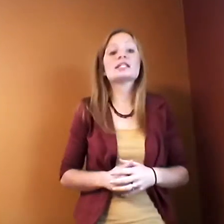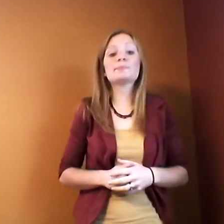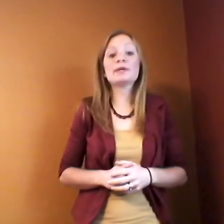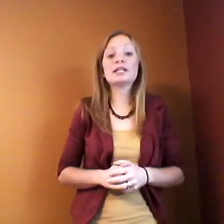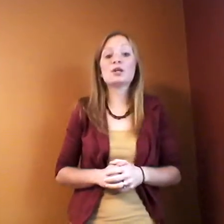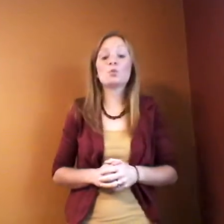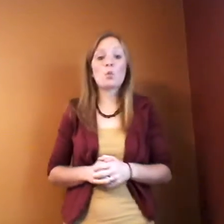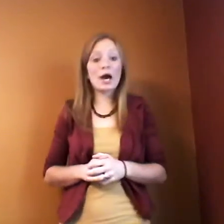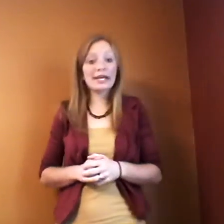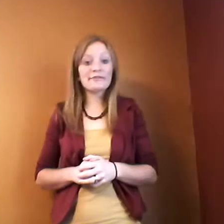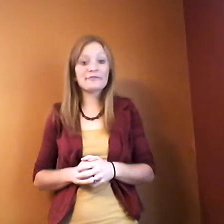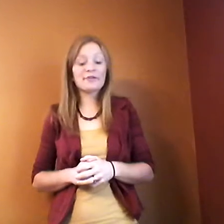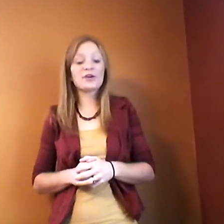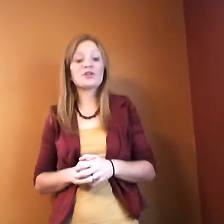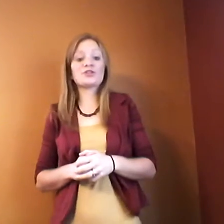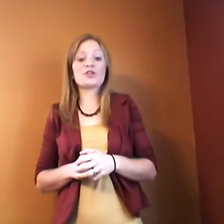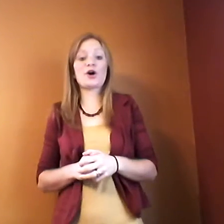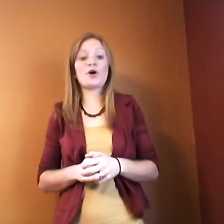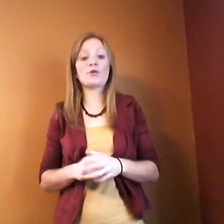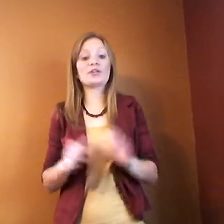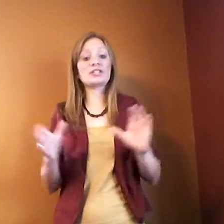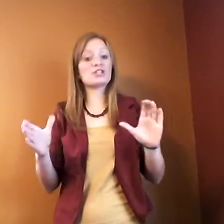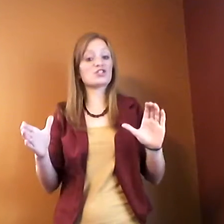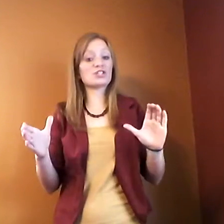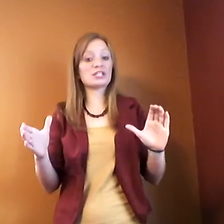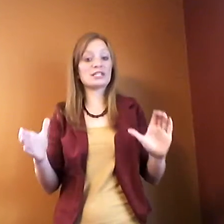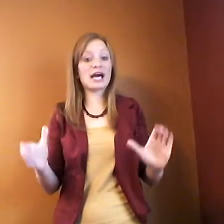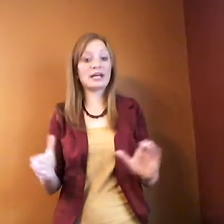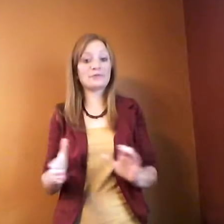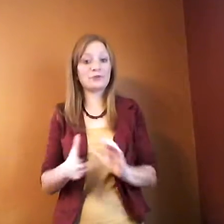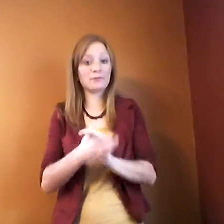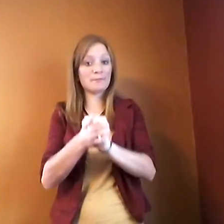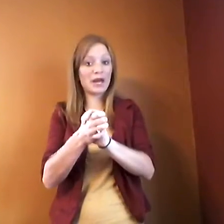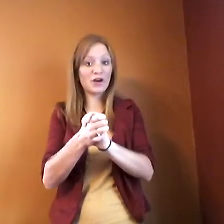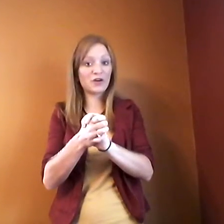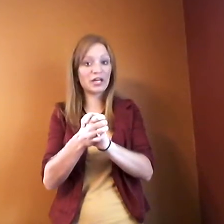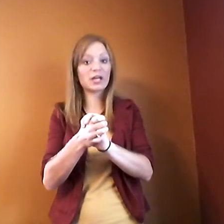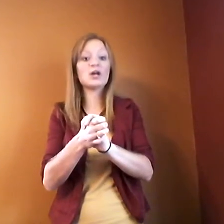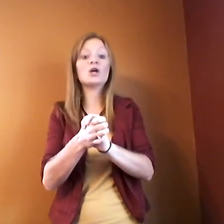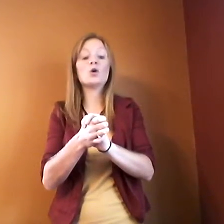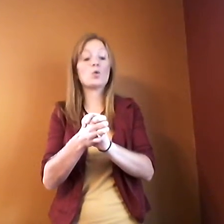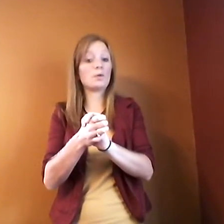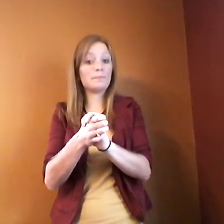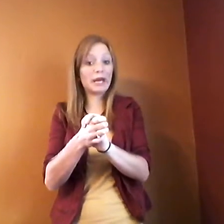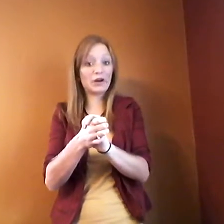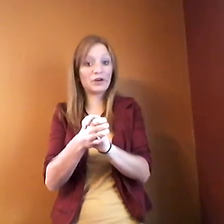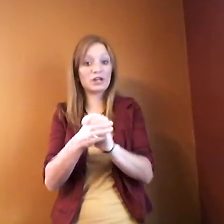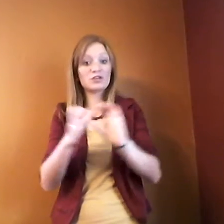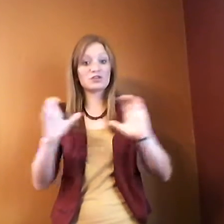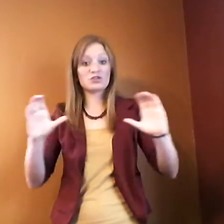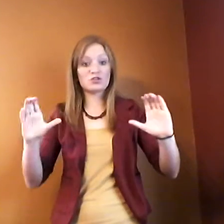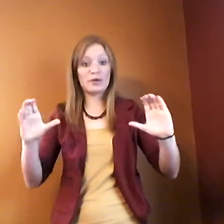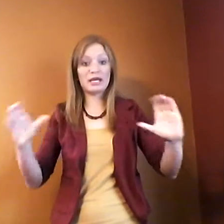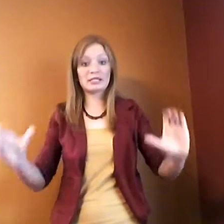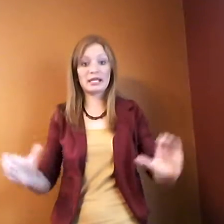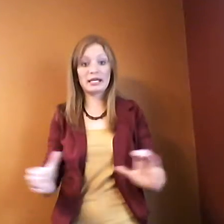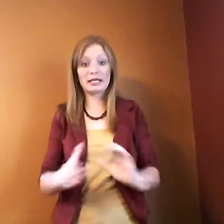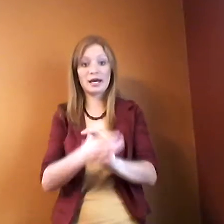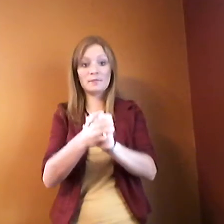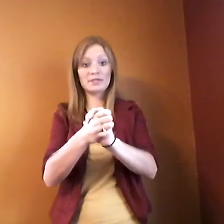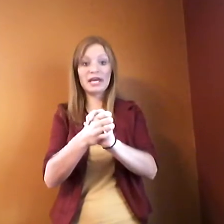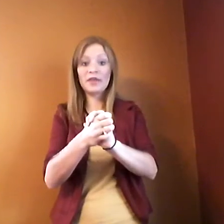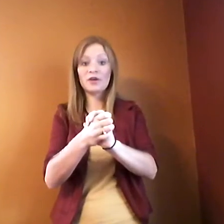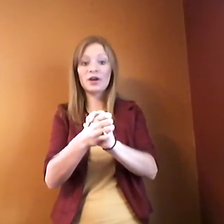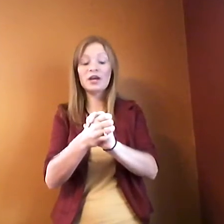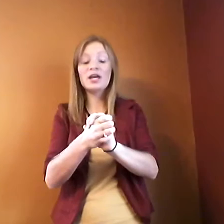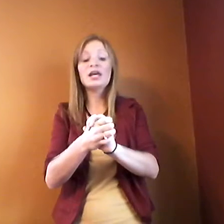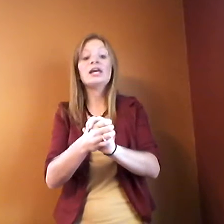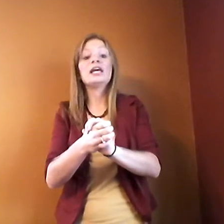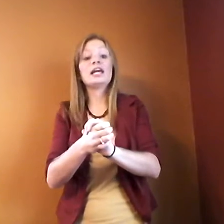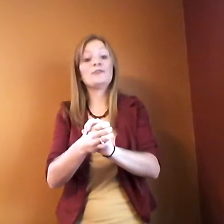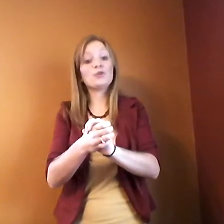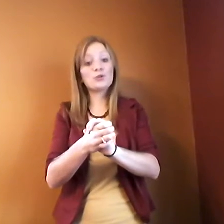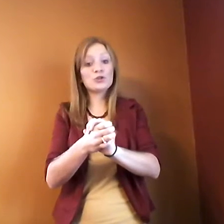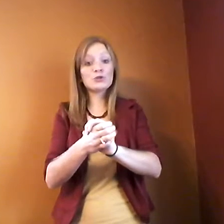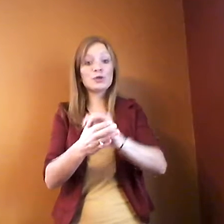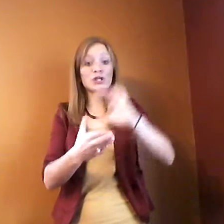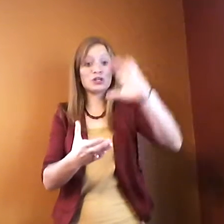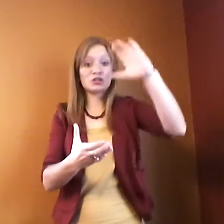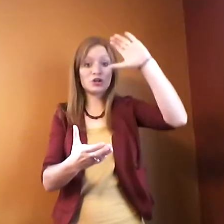Husband and wife. So this is just a sign for marry or marriage. Two hands kind of come together. If you do it starting